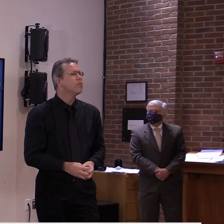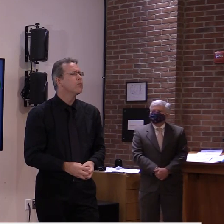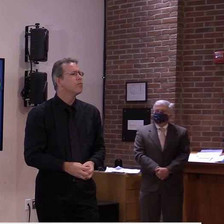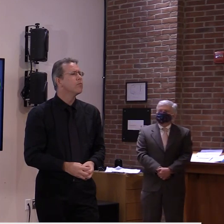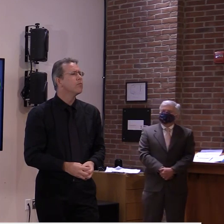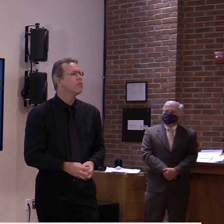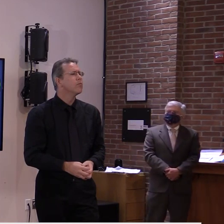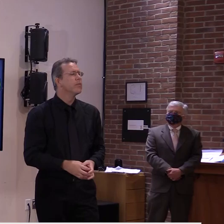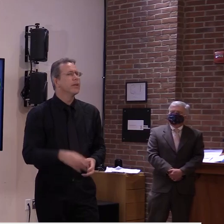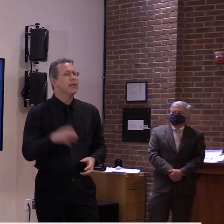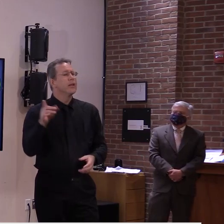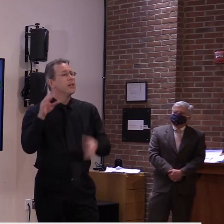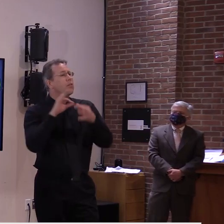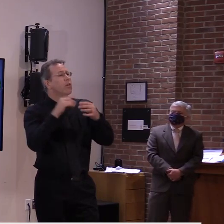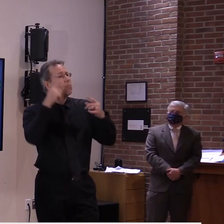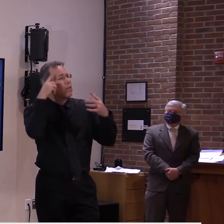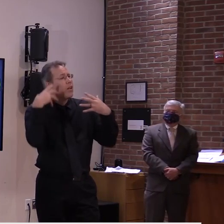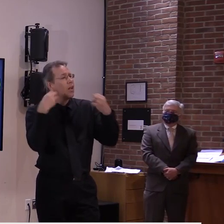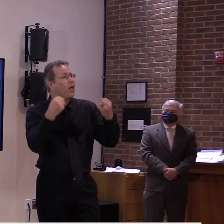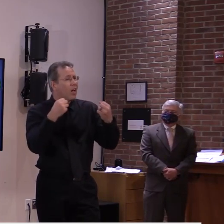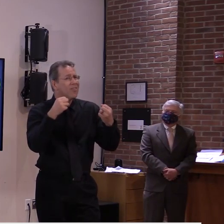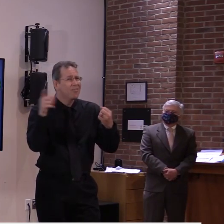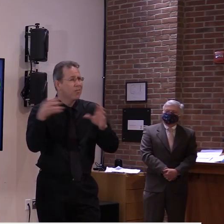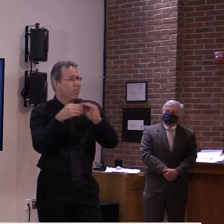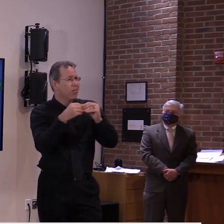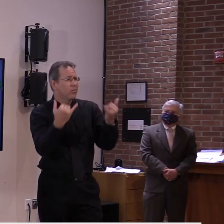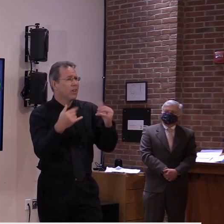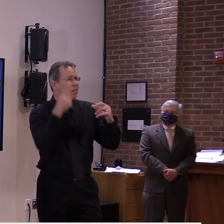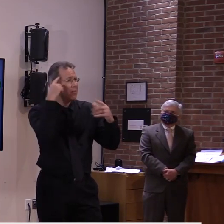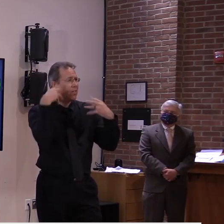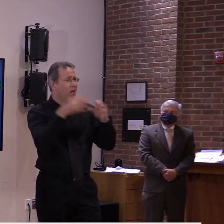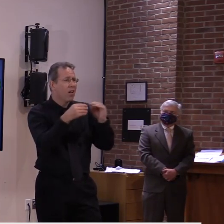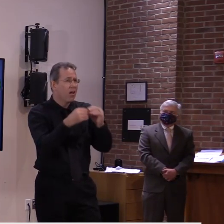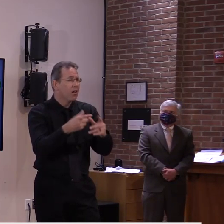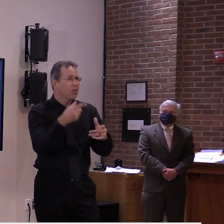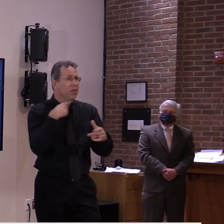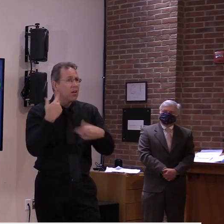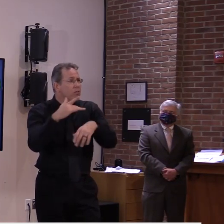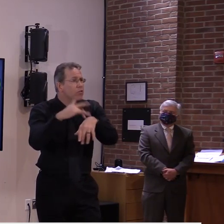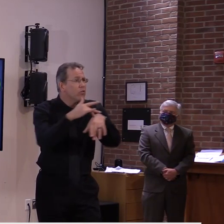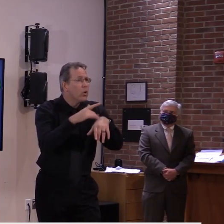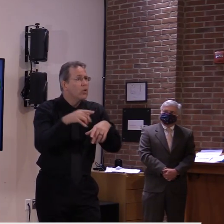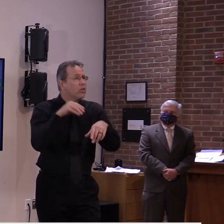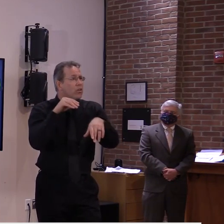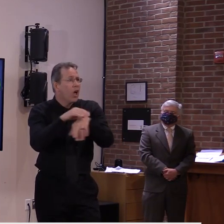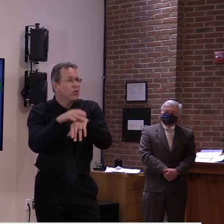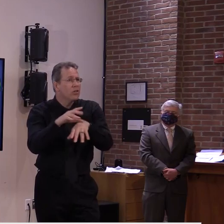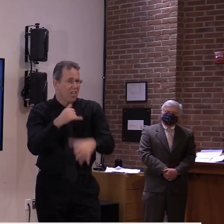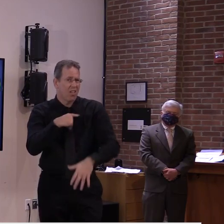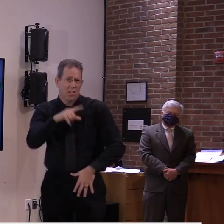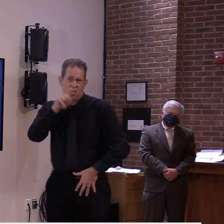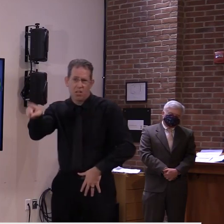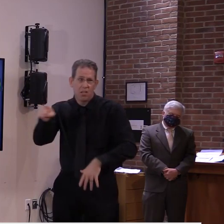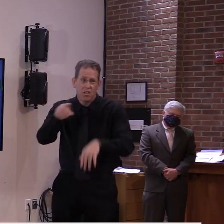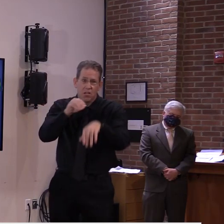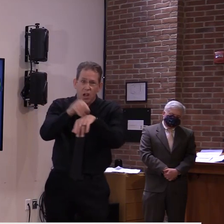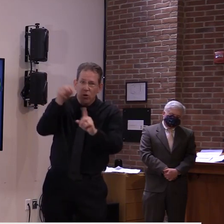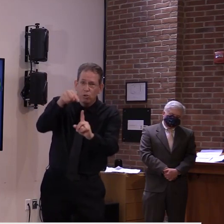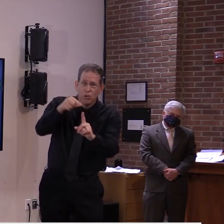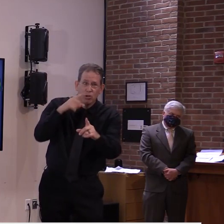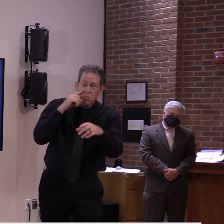mental health counseling. Can you assure folks that do take the initiative to do that, that